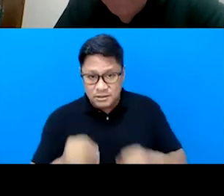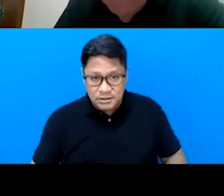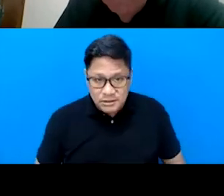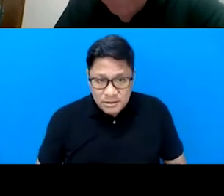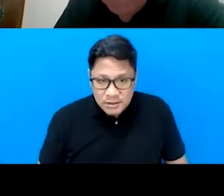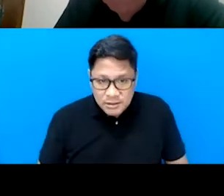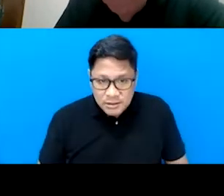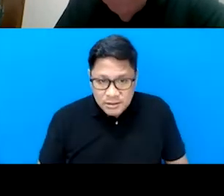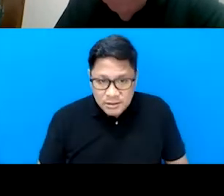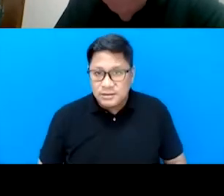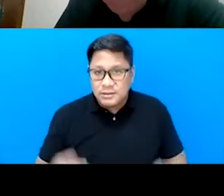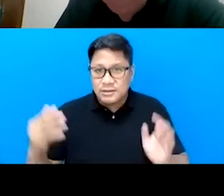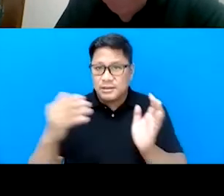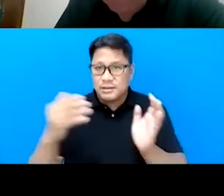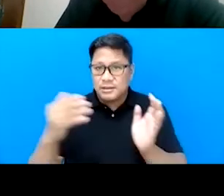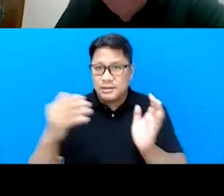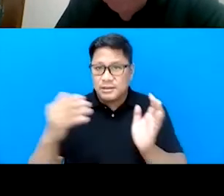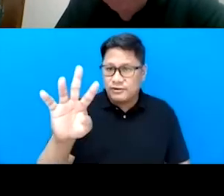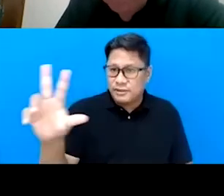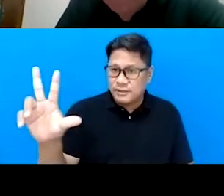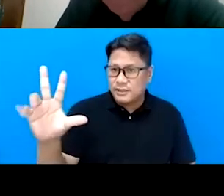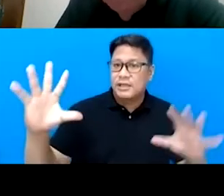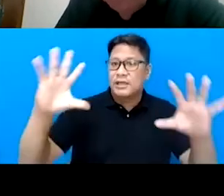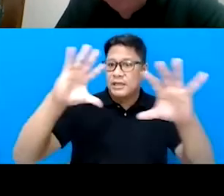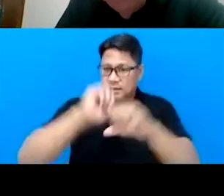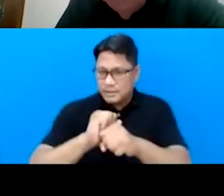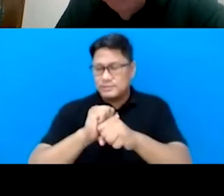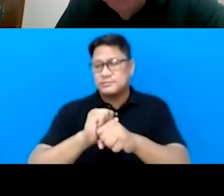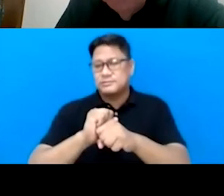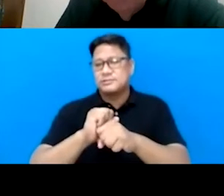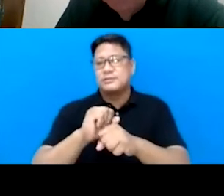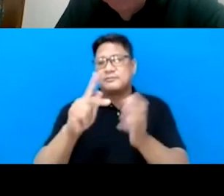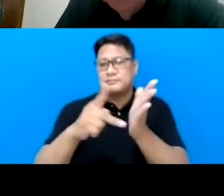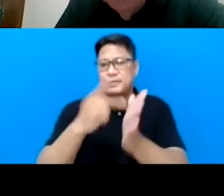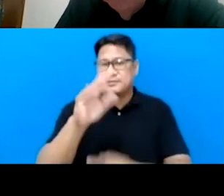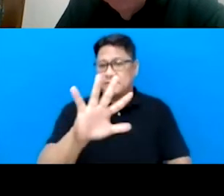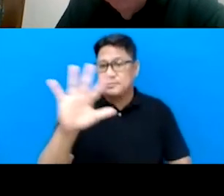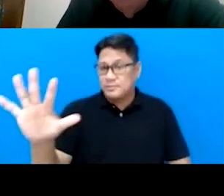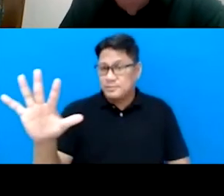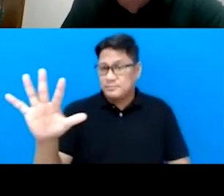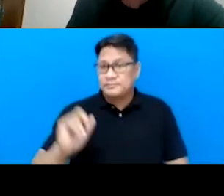Yeah, begin on page 43 and end on page 55.